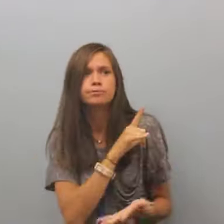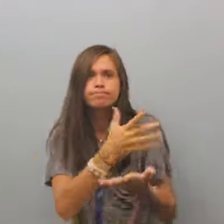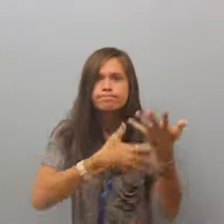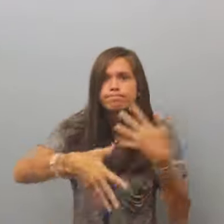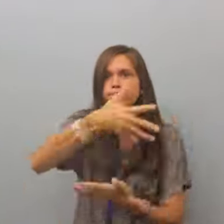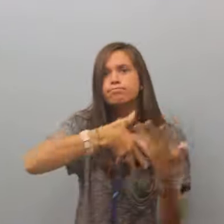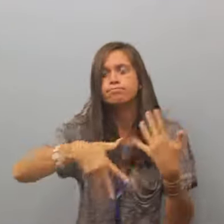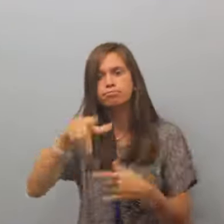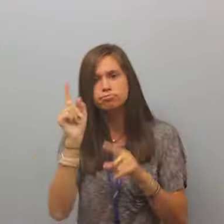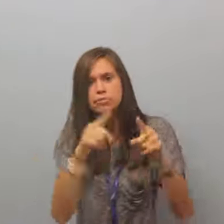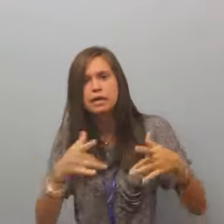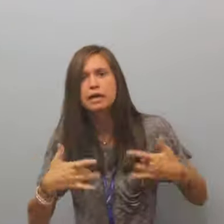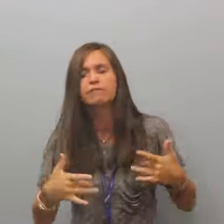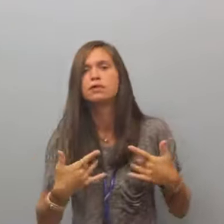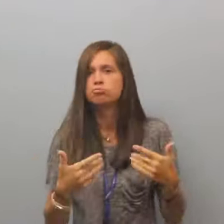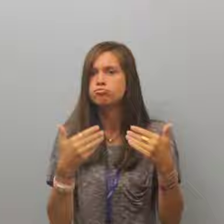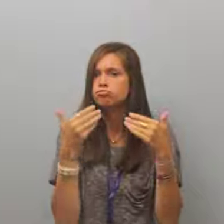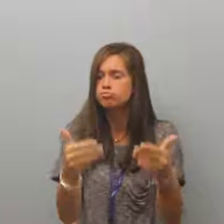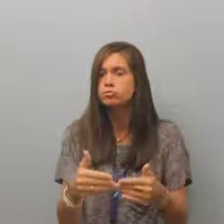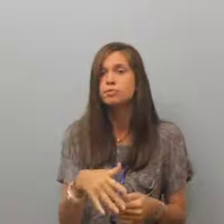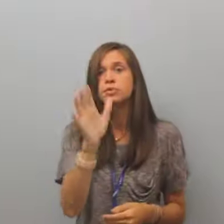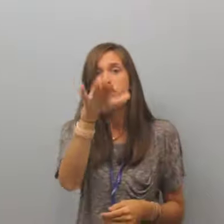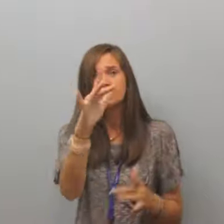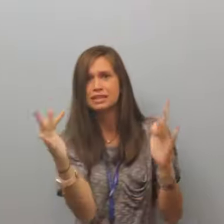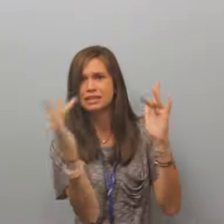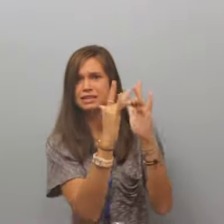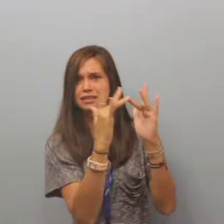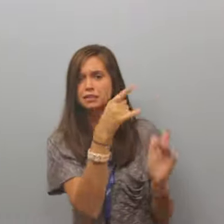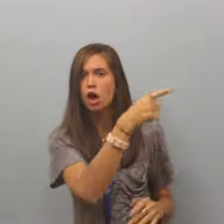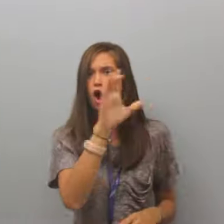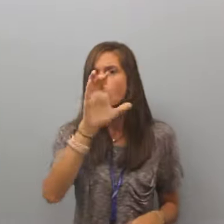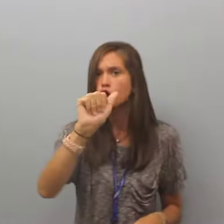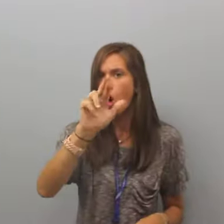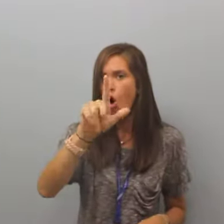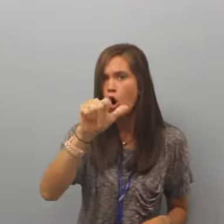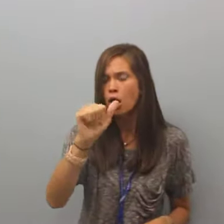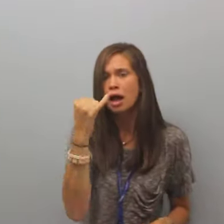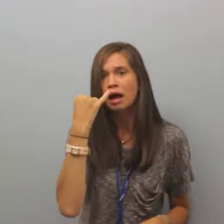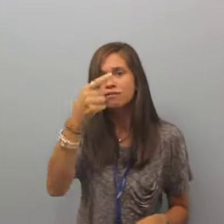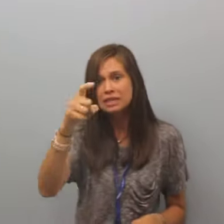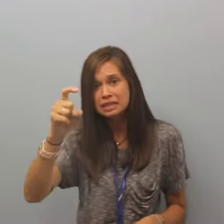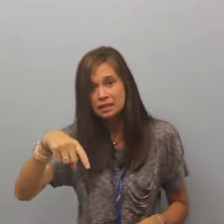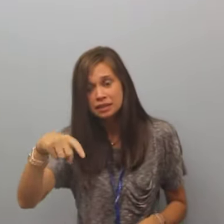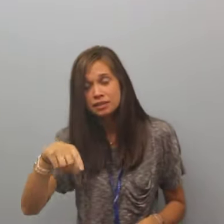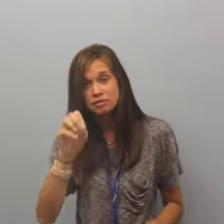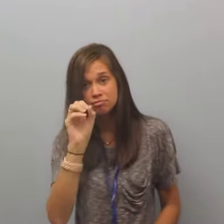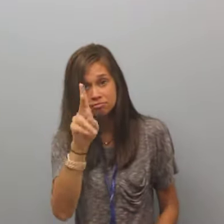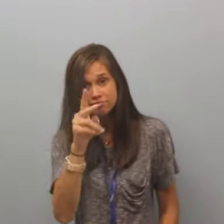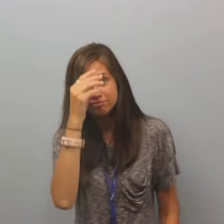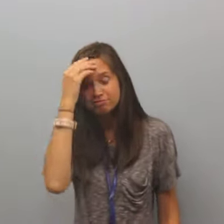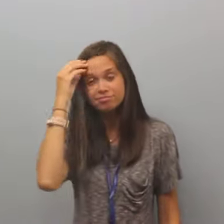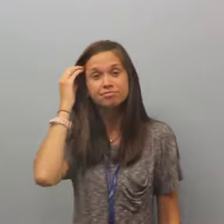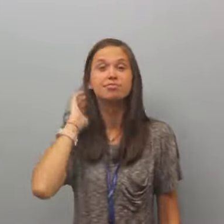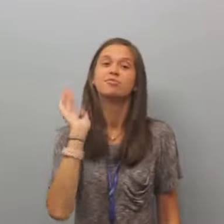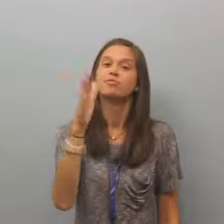Remember, alumni, keep in touch. Be involved. Come to the Learning Center. Come to